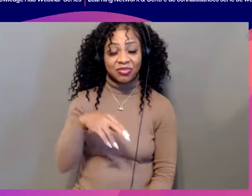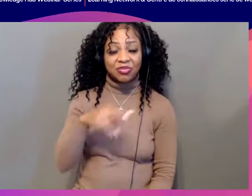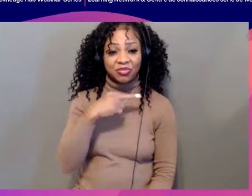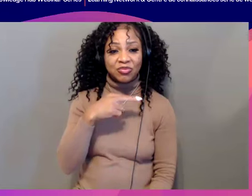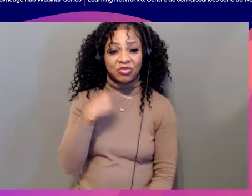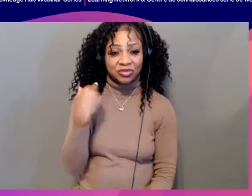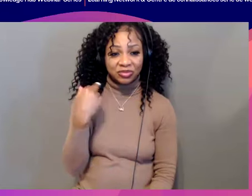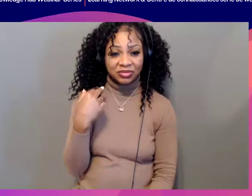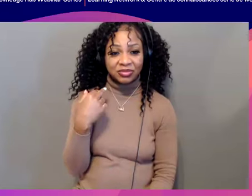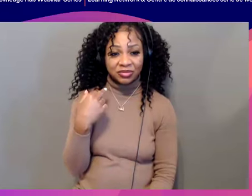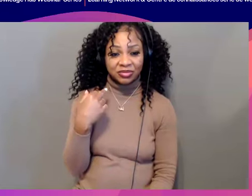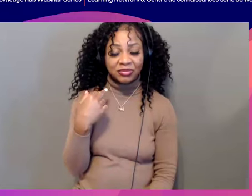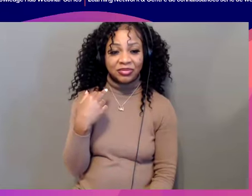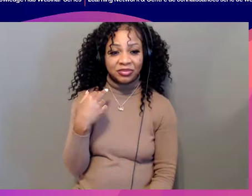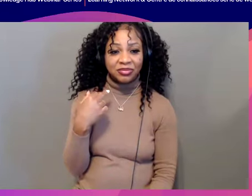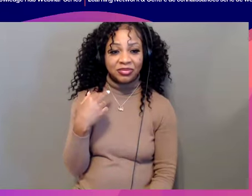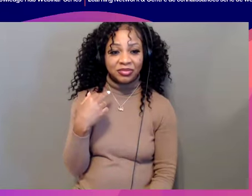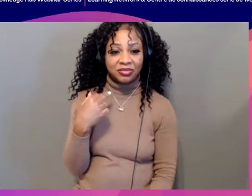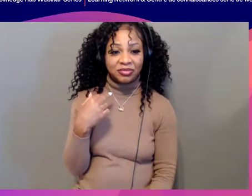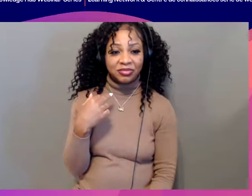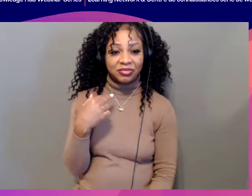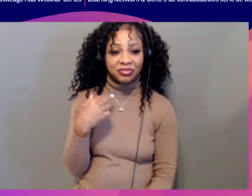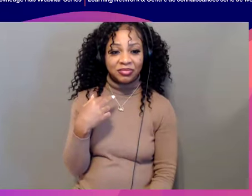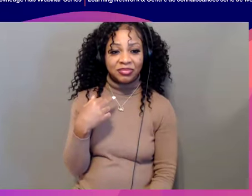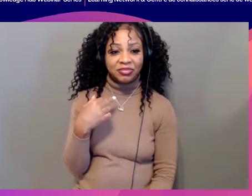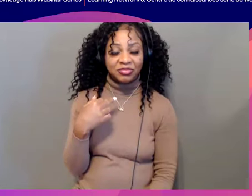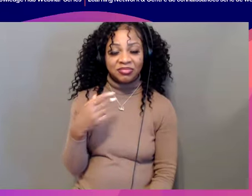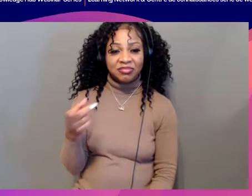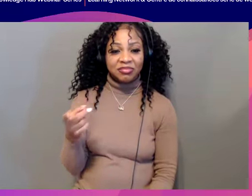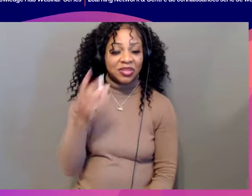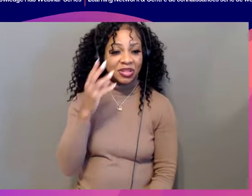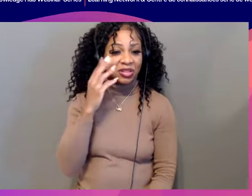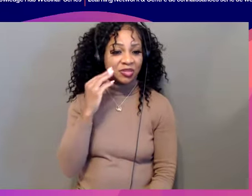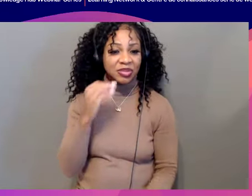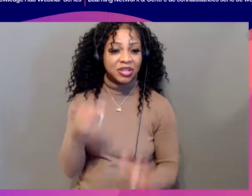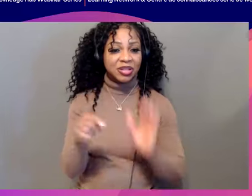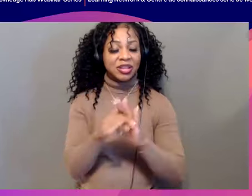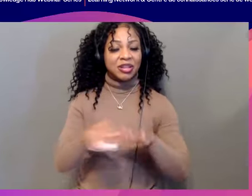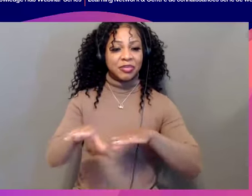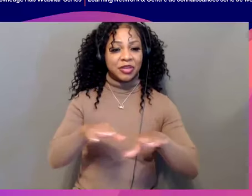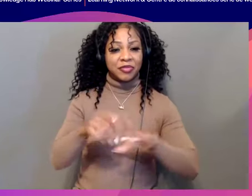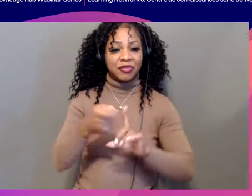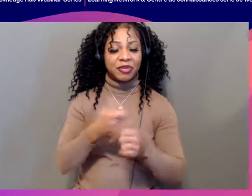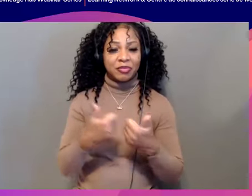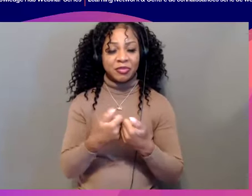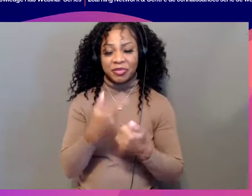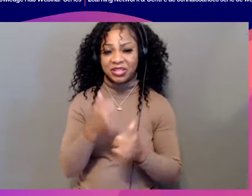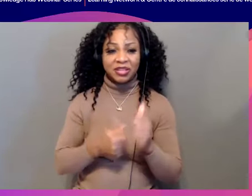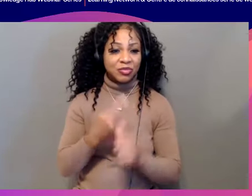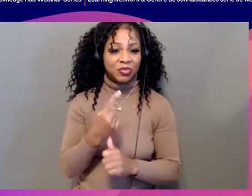experiencing, you know, really negative behavior from partners because everyone is seen as a threat.